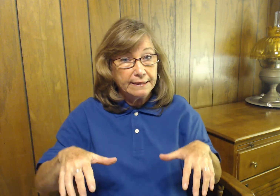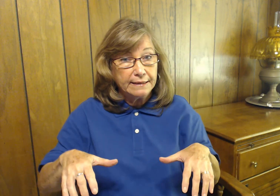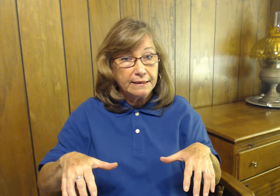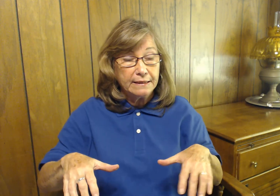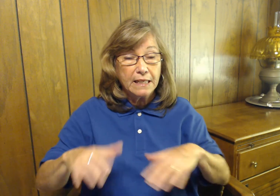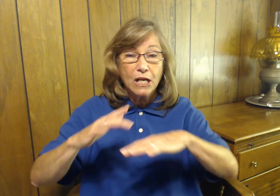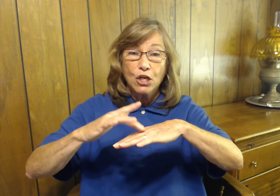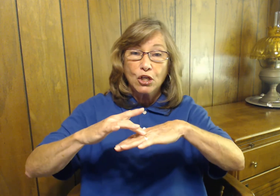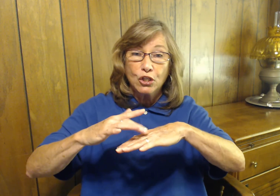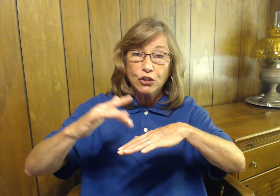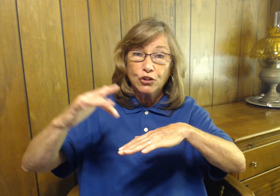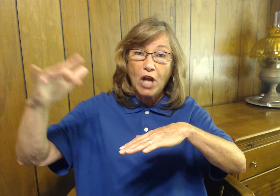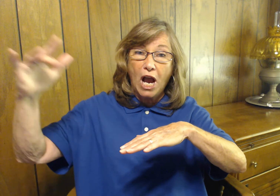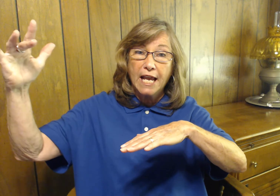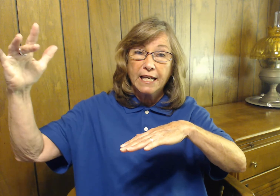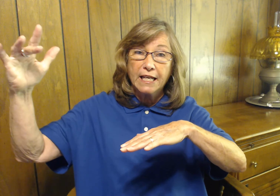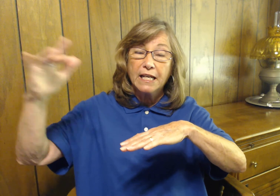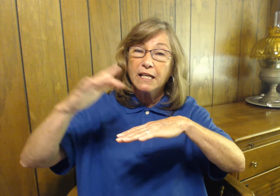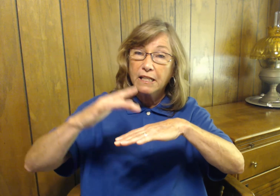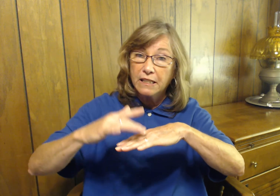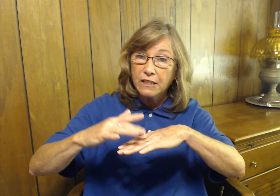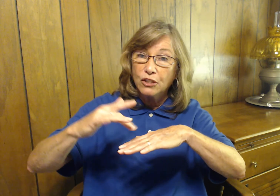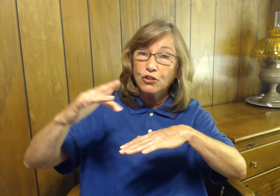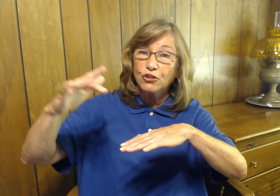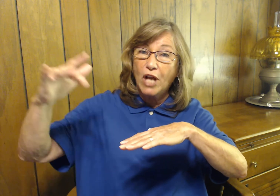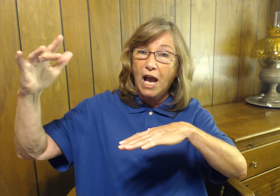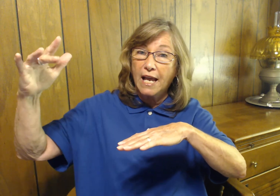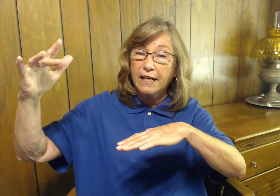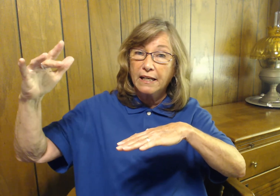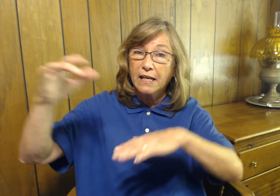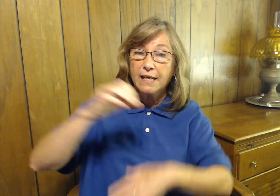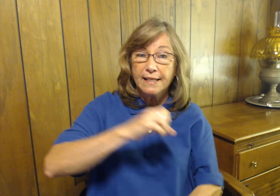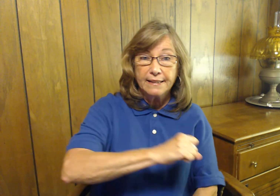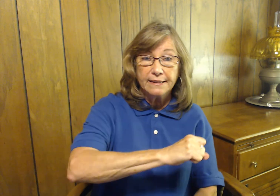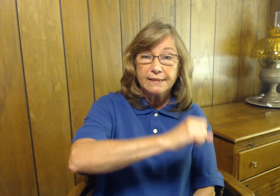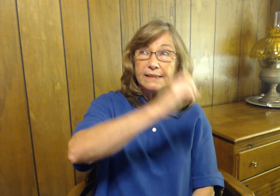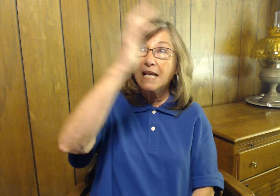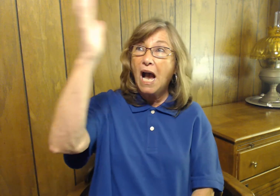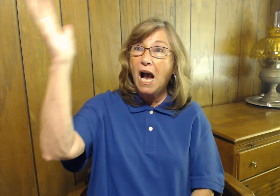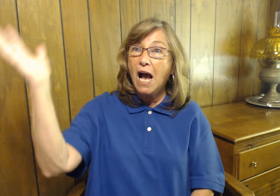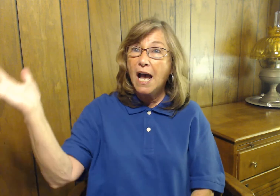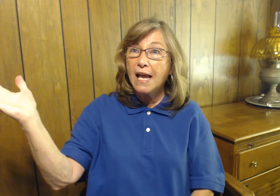shine sky sky sky